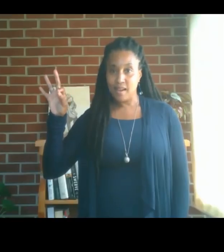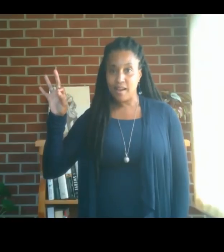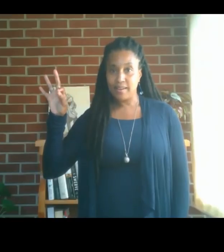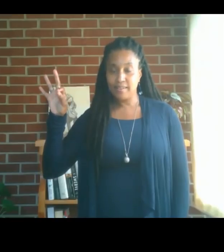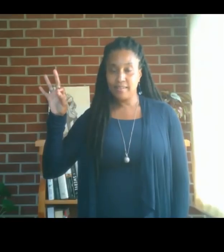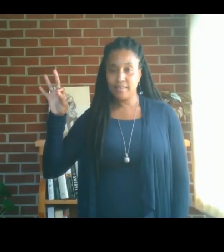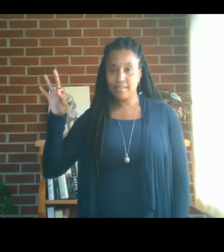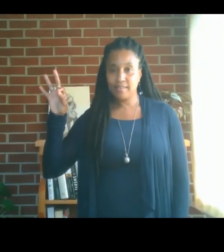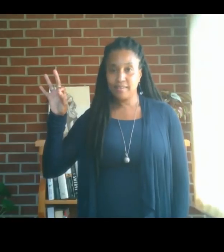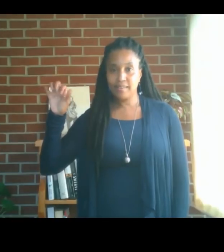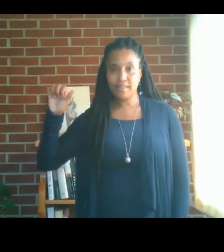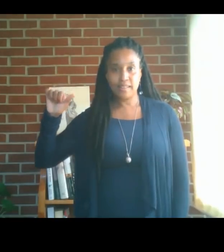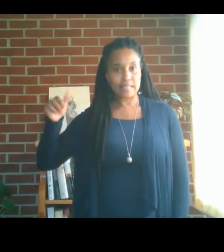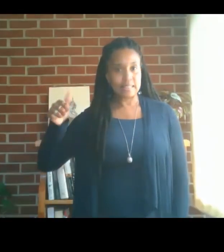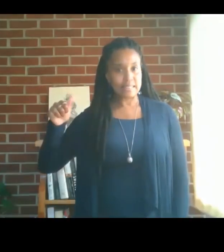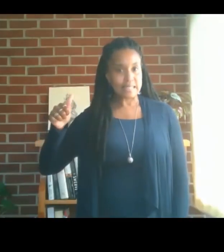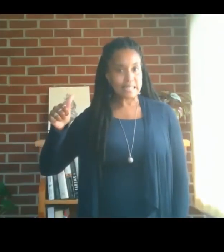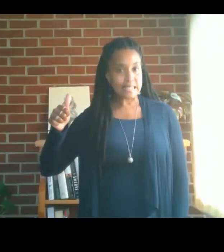9,